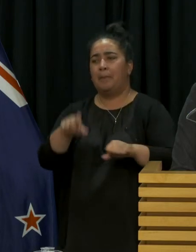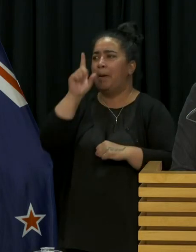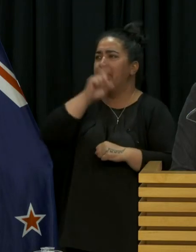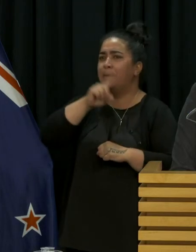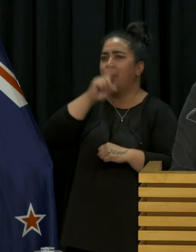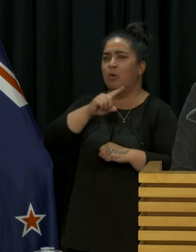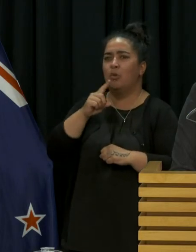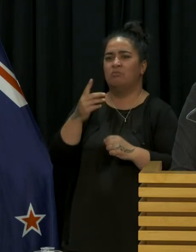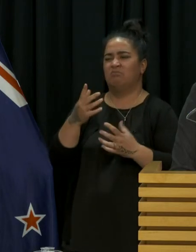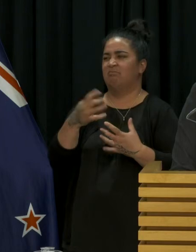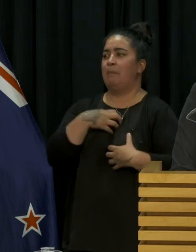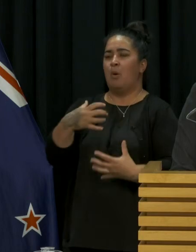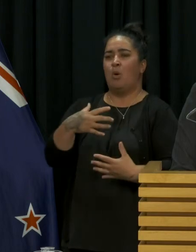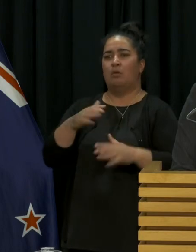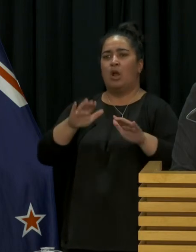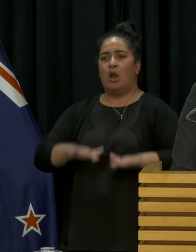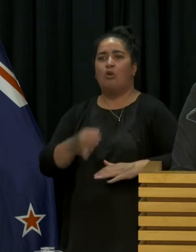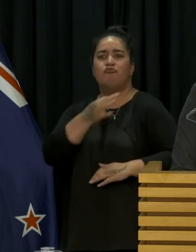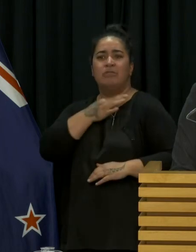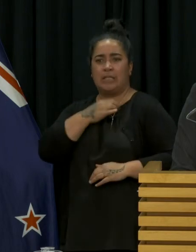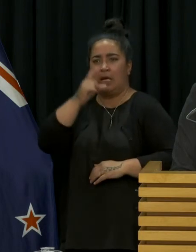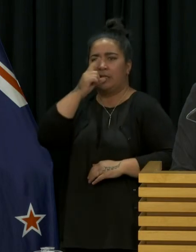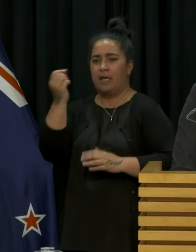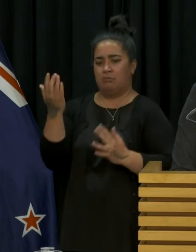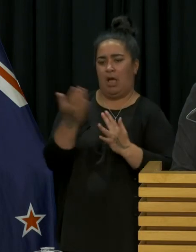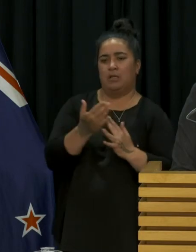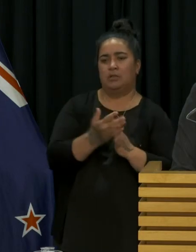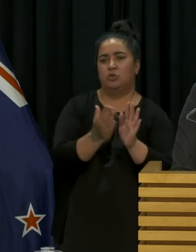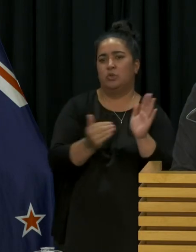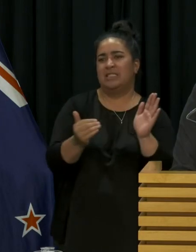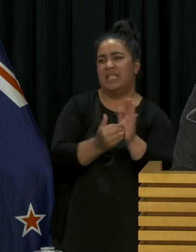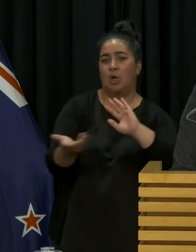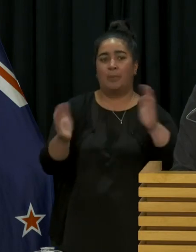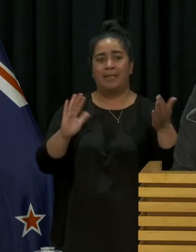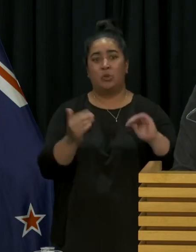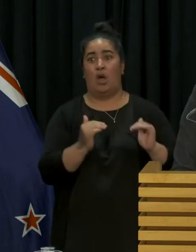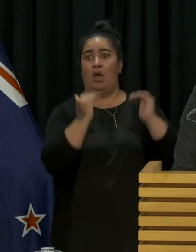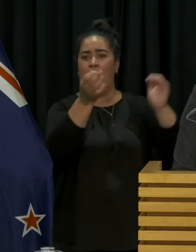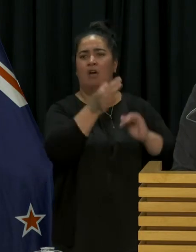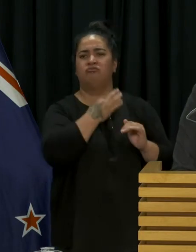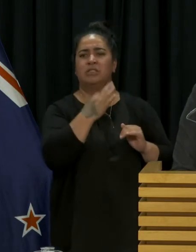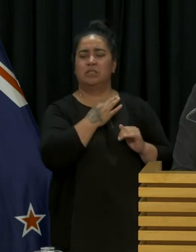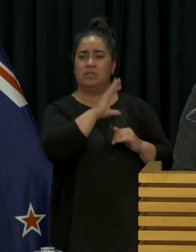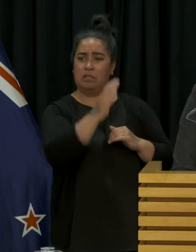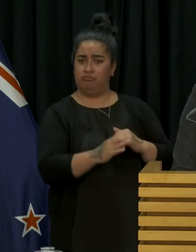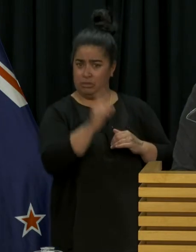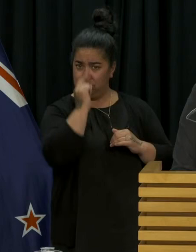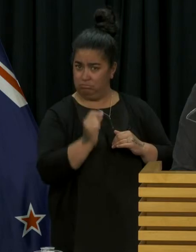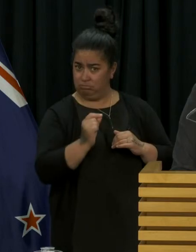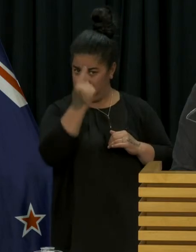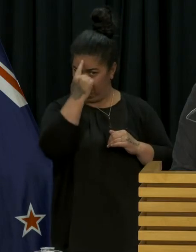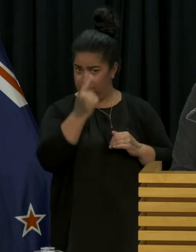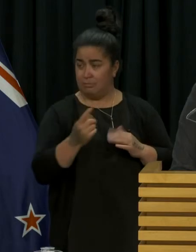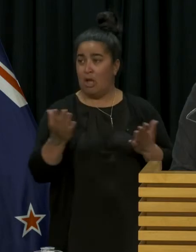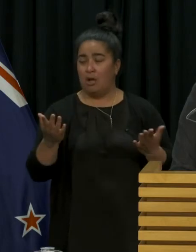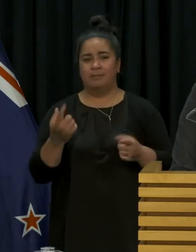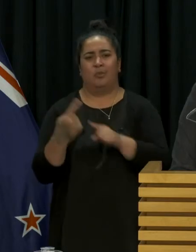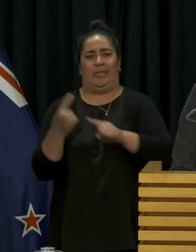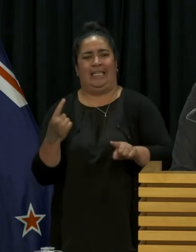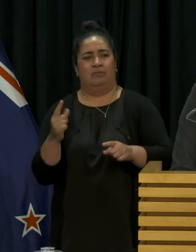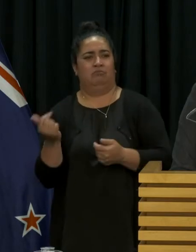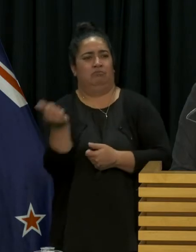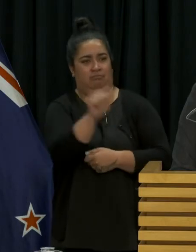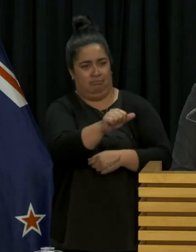get into New Zealand more easily than people from higher risk countries? I'll give a quick response and then hand over to the Minister. Look, as I say,